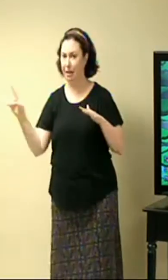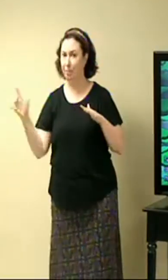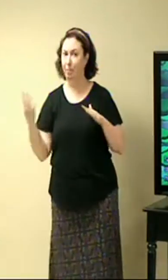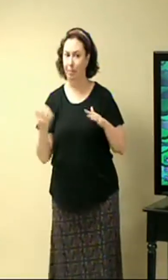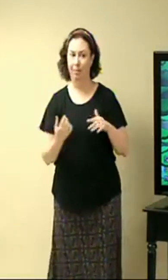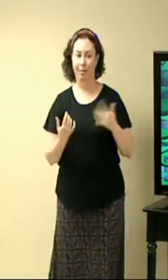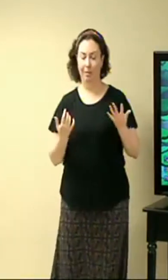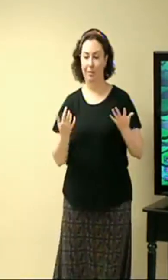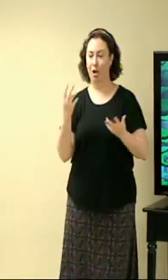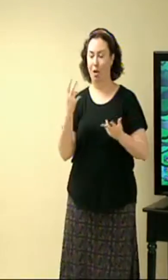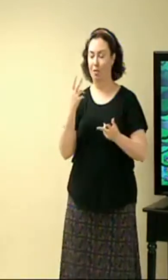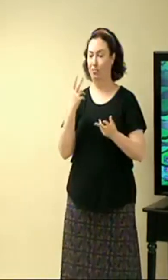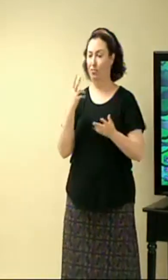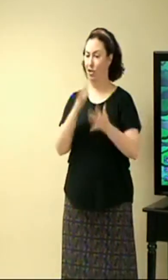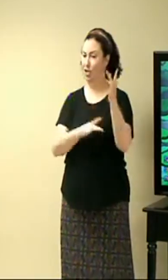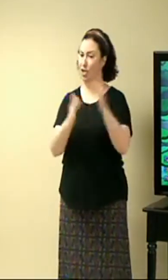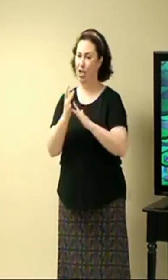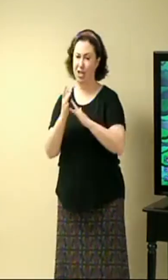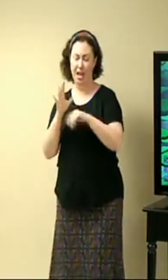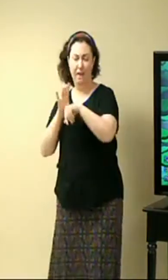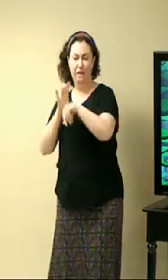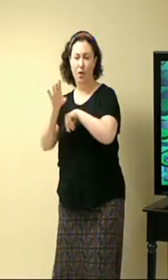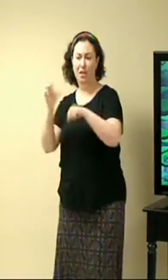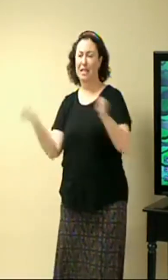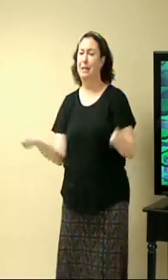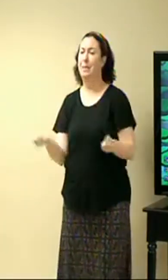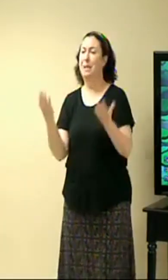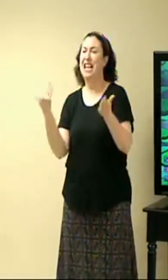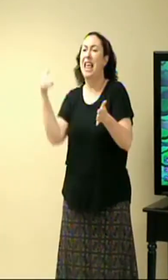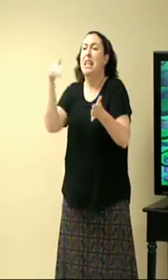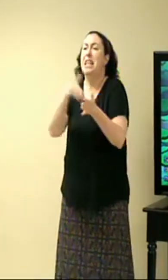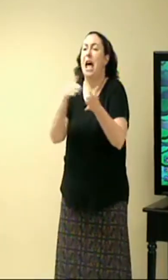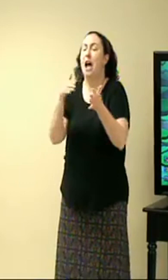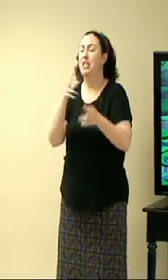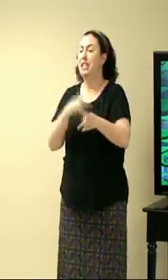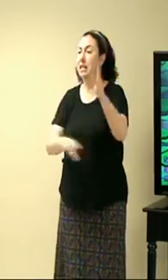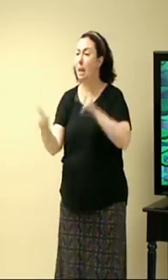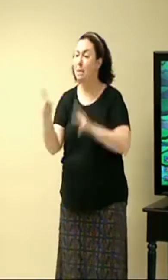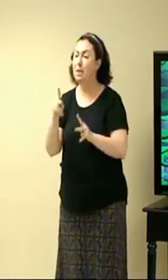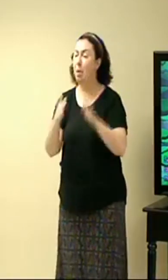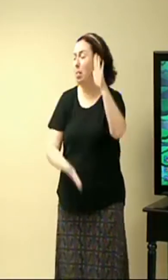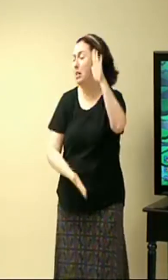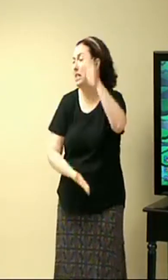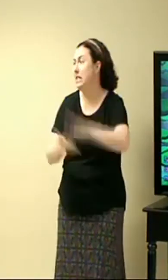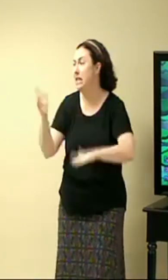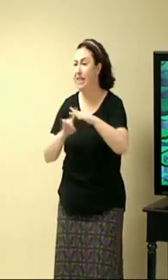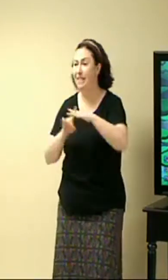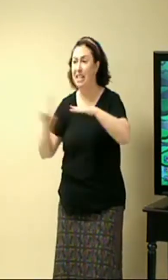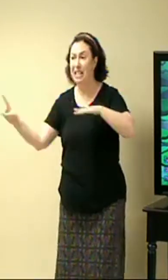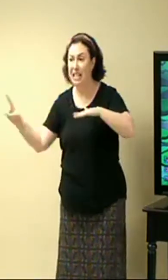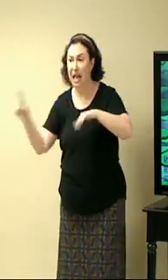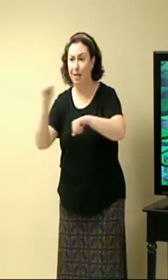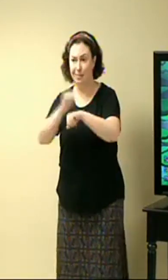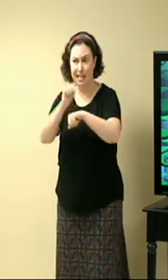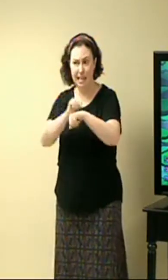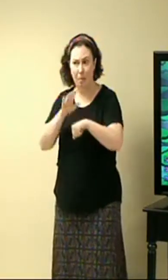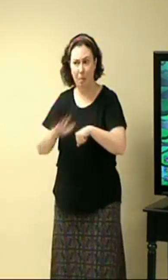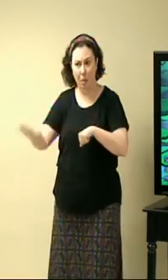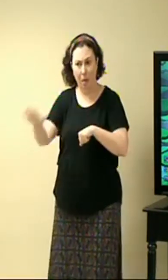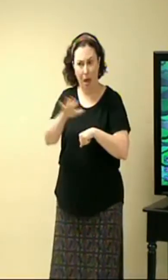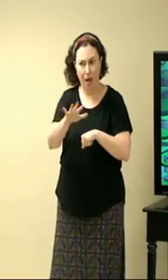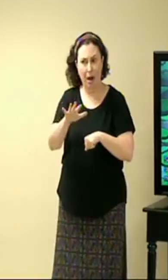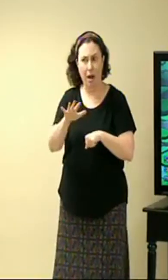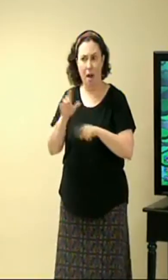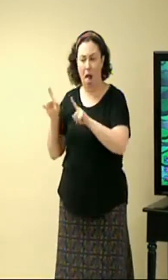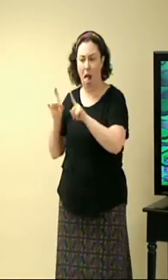drives thousands of people out of the temple courts as a madman with a homemade whip chasing them around. It says he drove